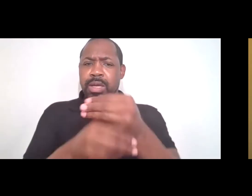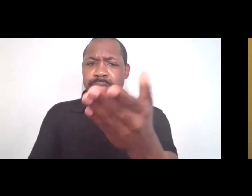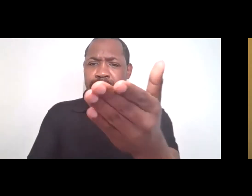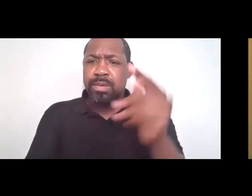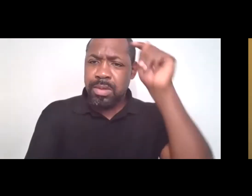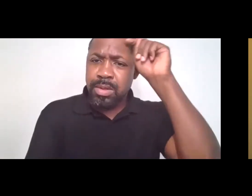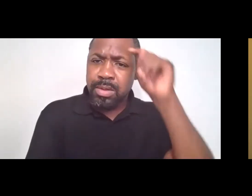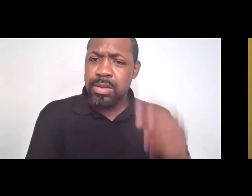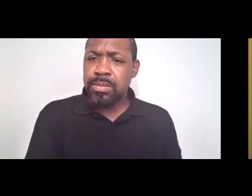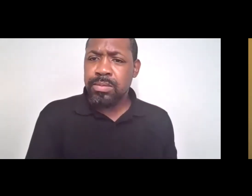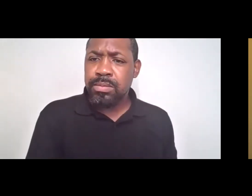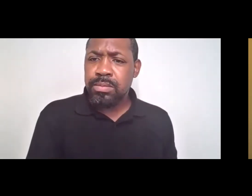Tim, you wanted to add?